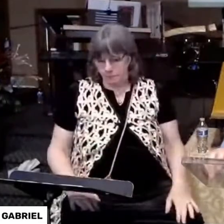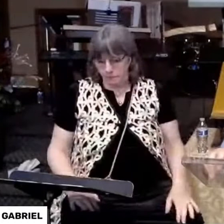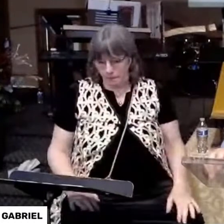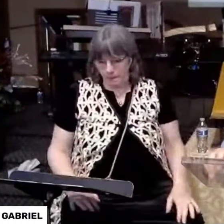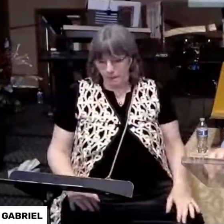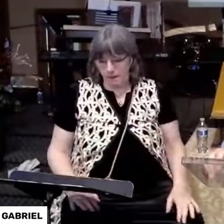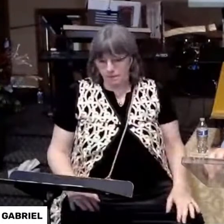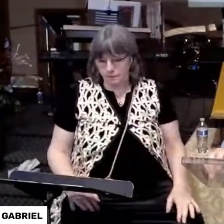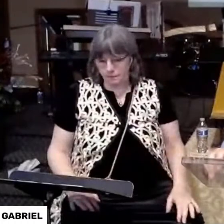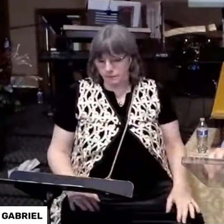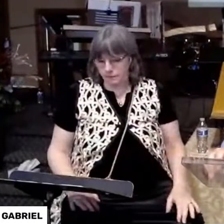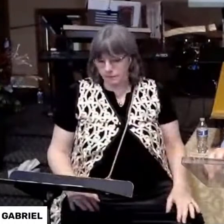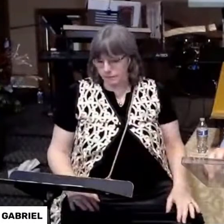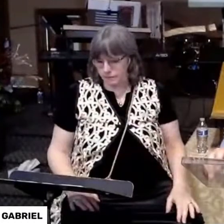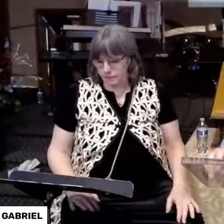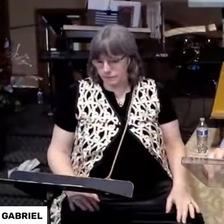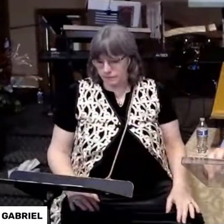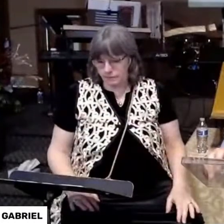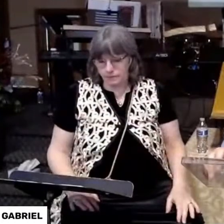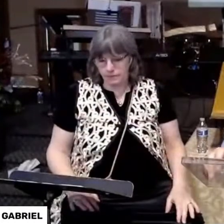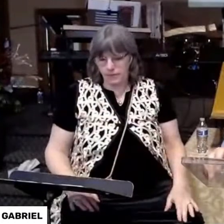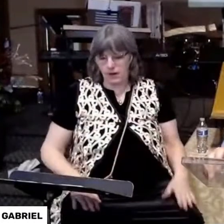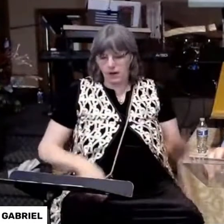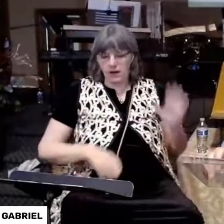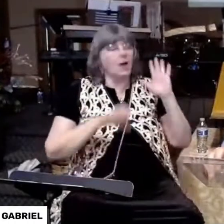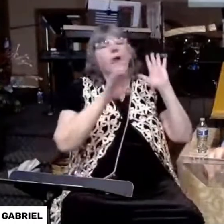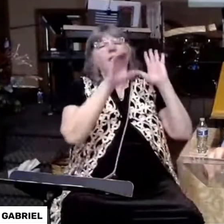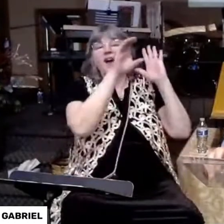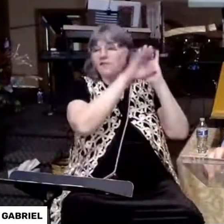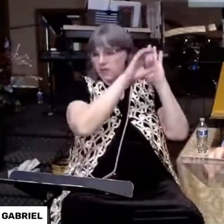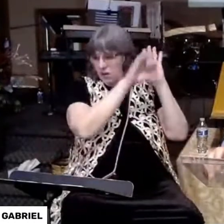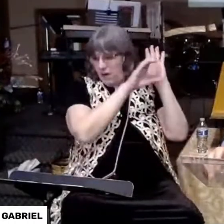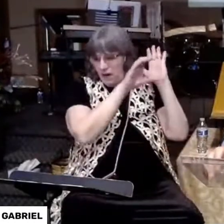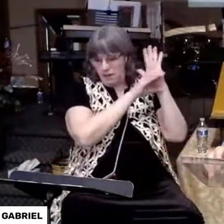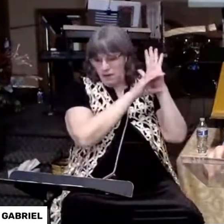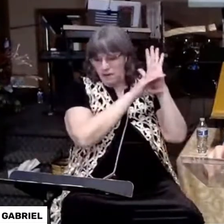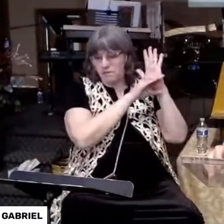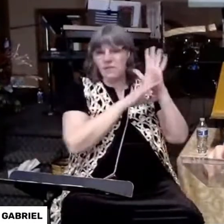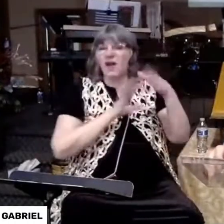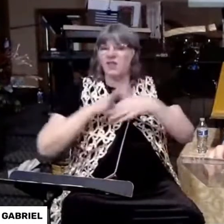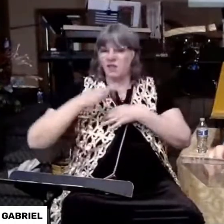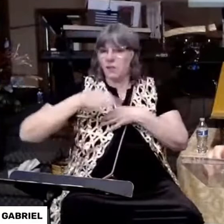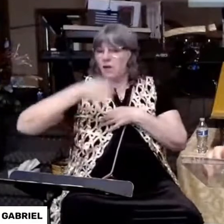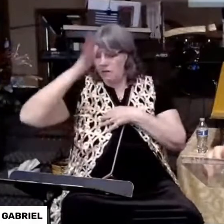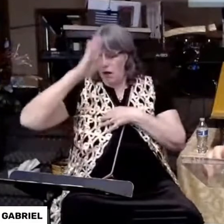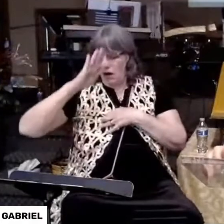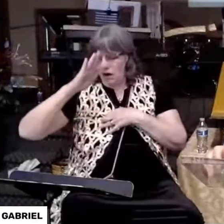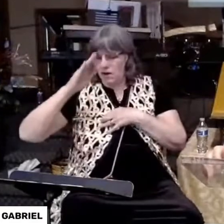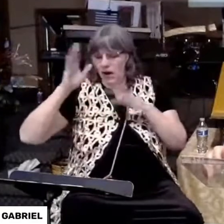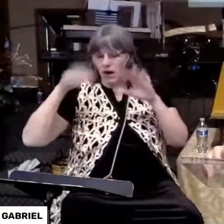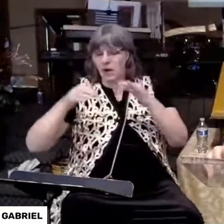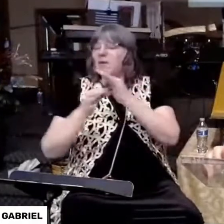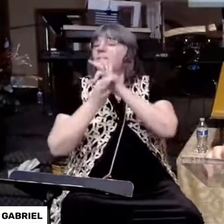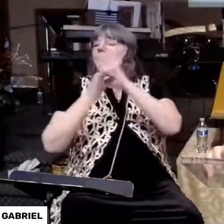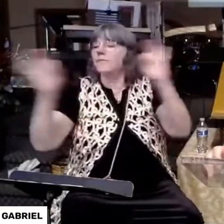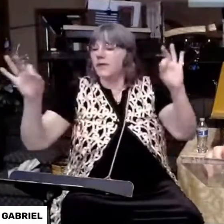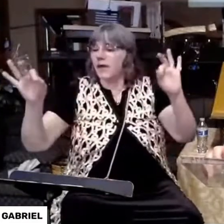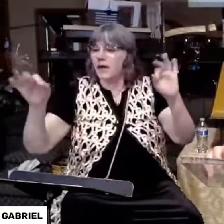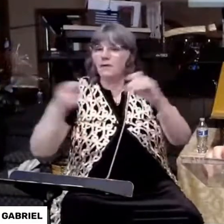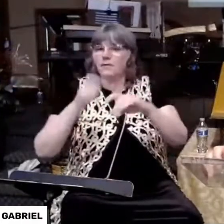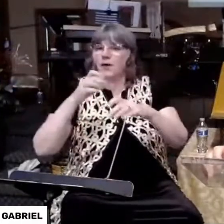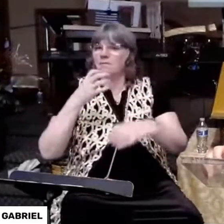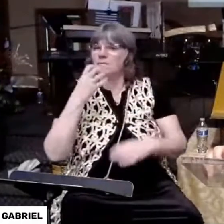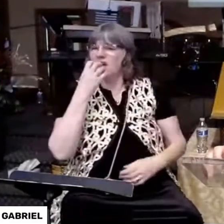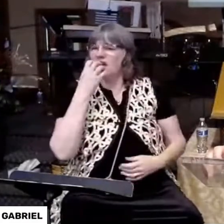By the commandment and the spirit of Hashem, I can be free from the shackles of